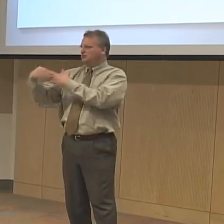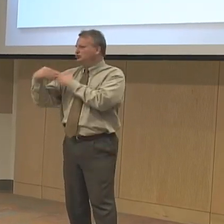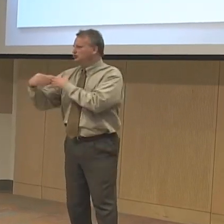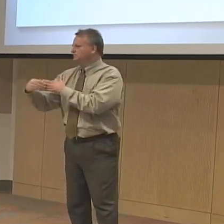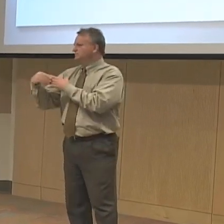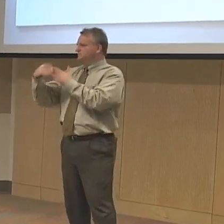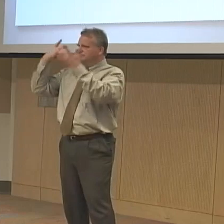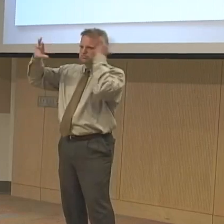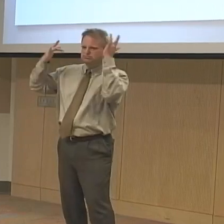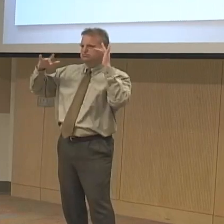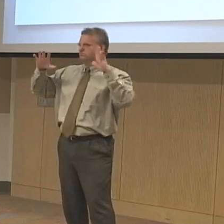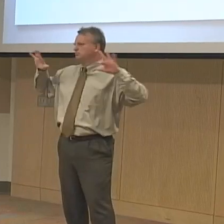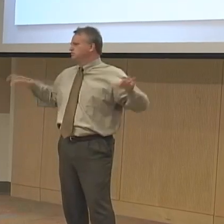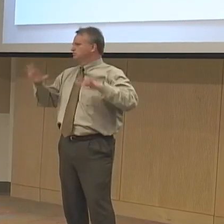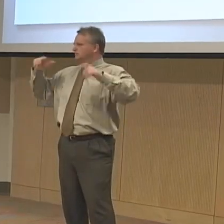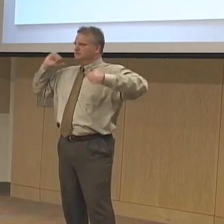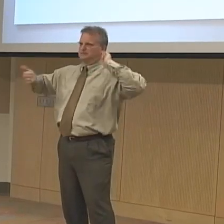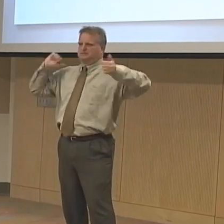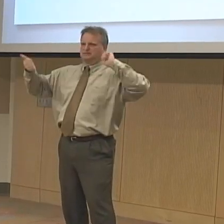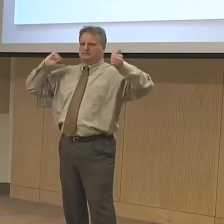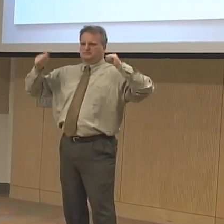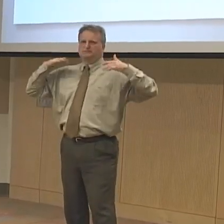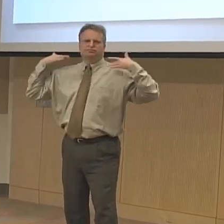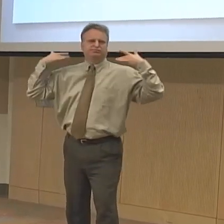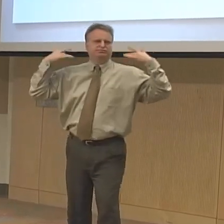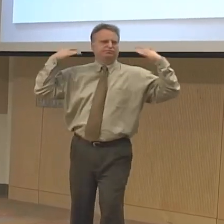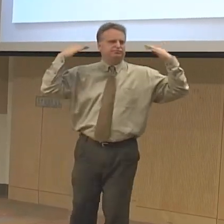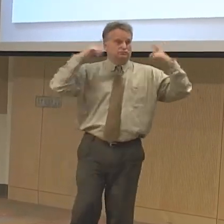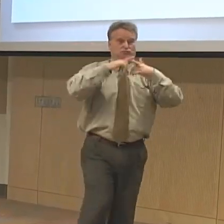of brilliant leaders coming from that school.